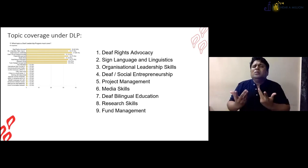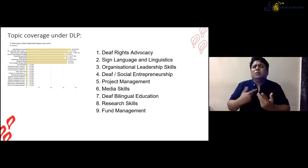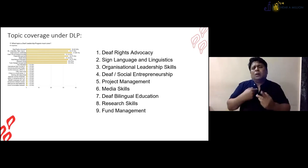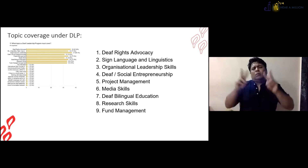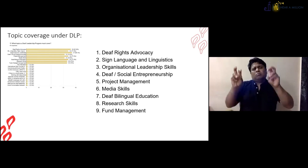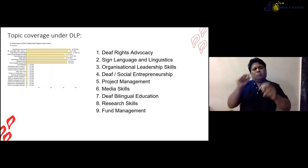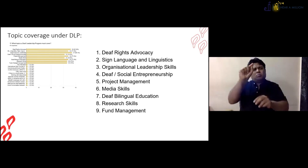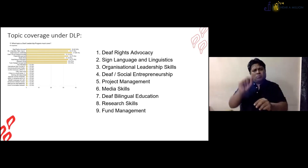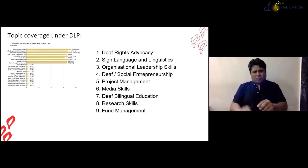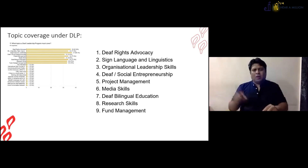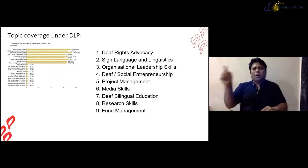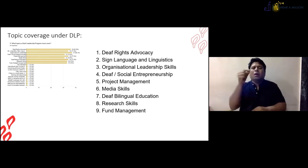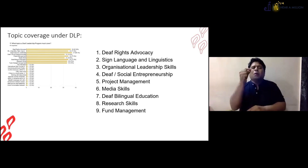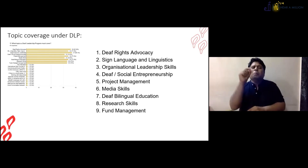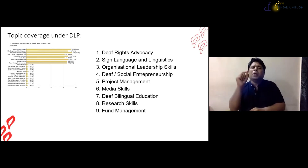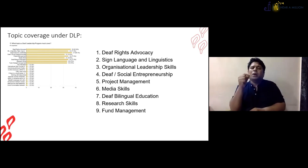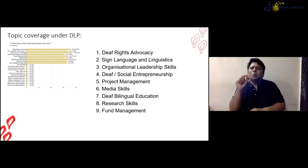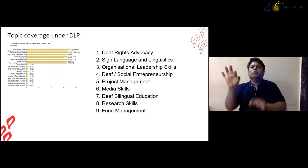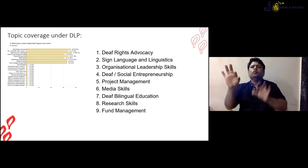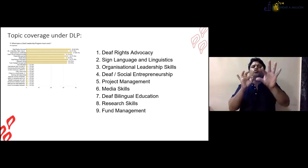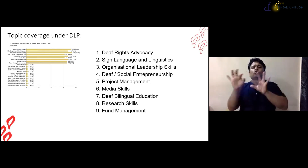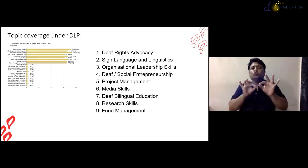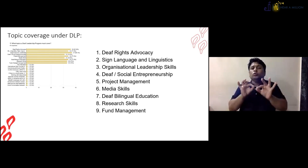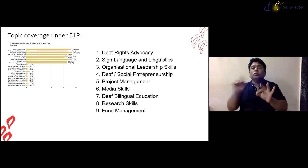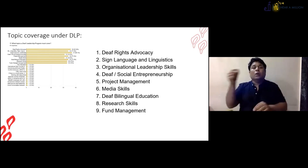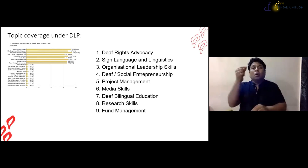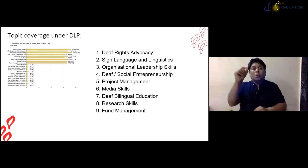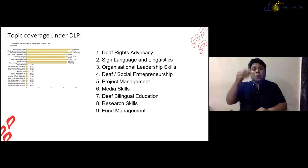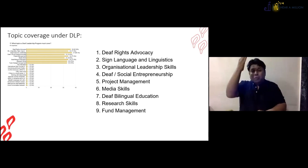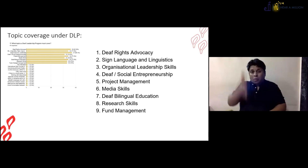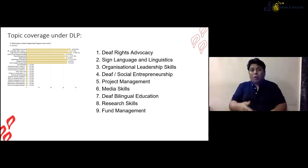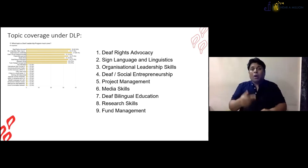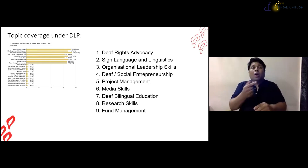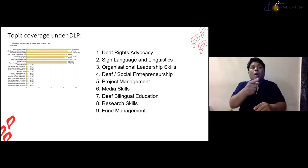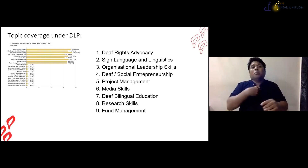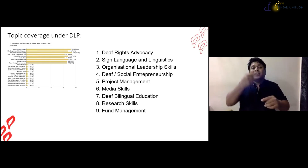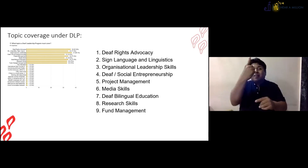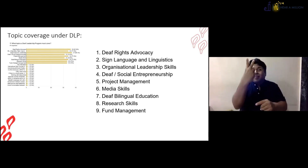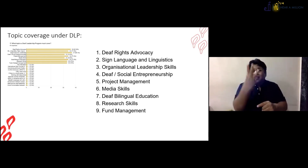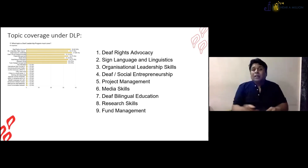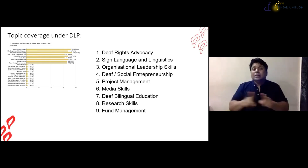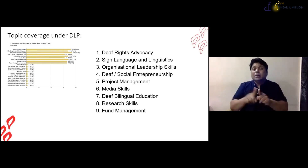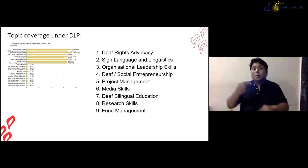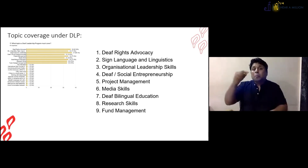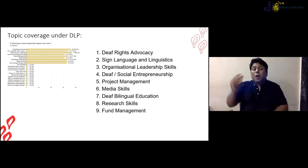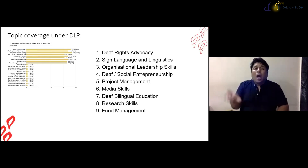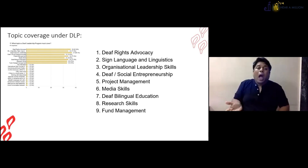The topics that people would want if they had to pick from various, so mostly this is